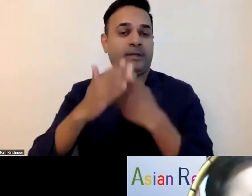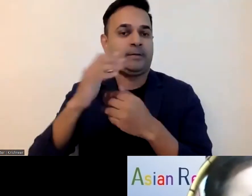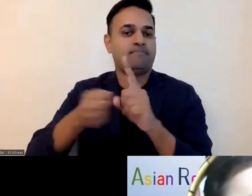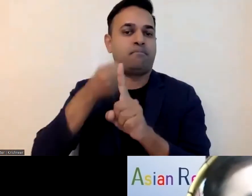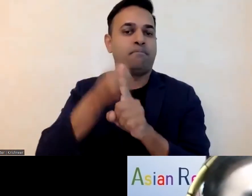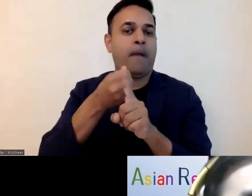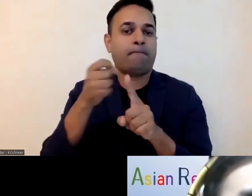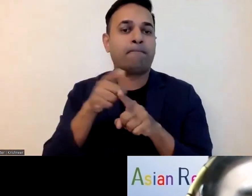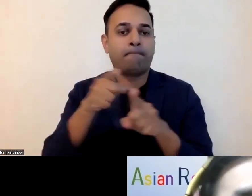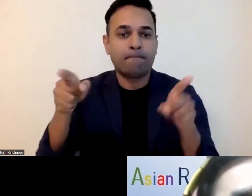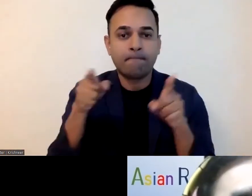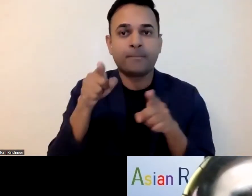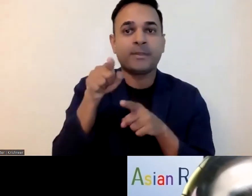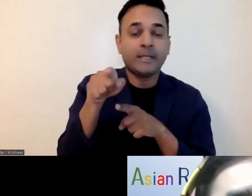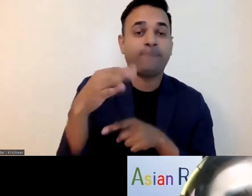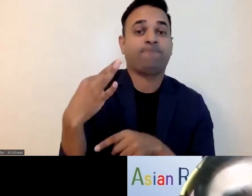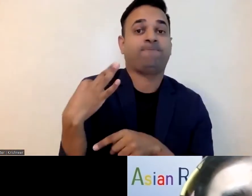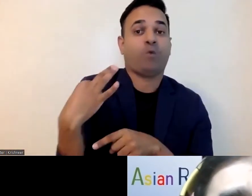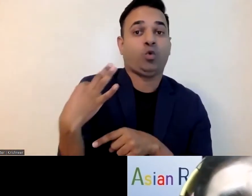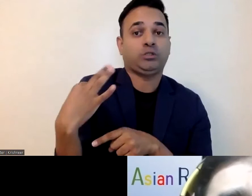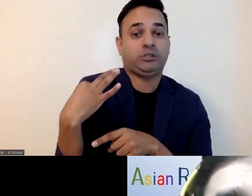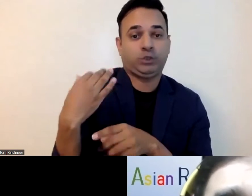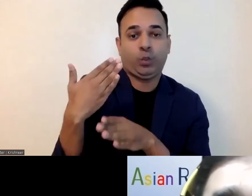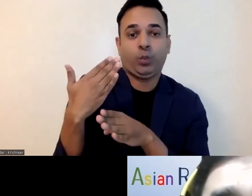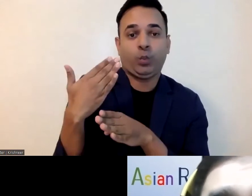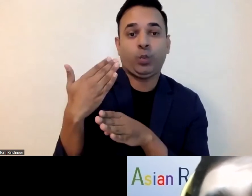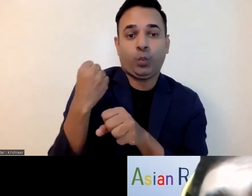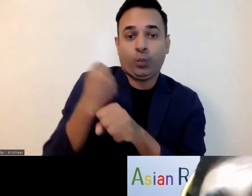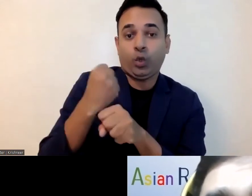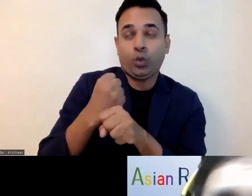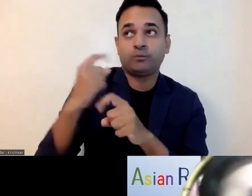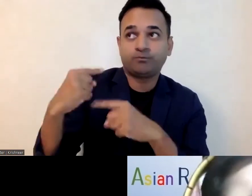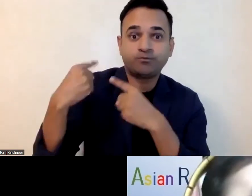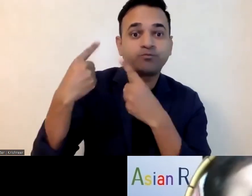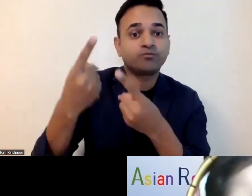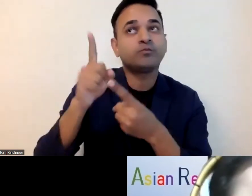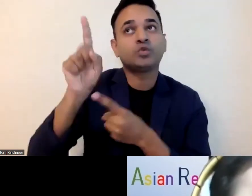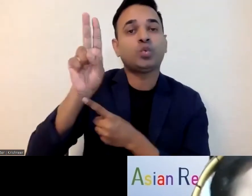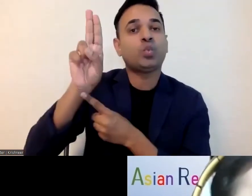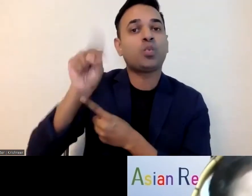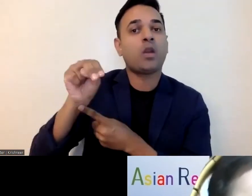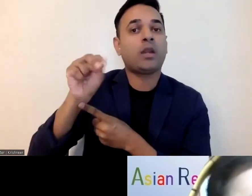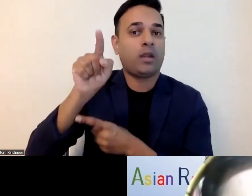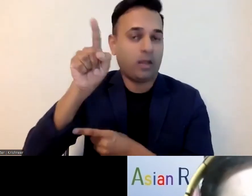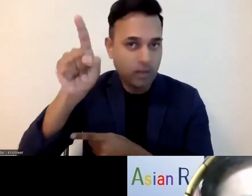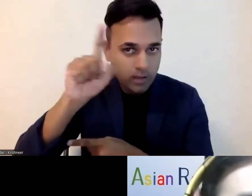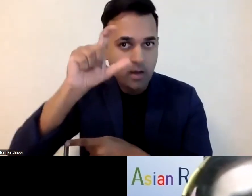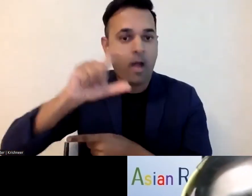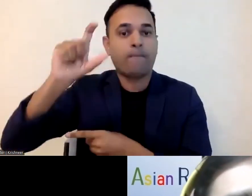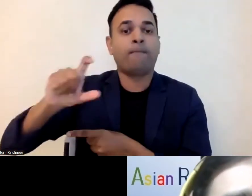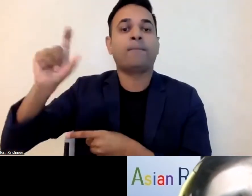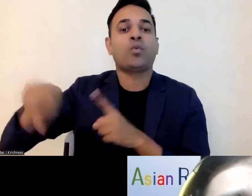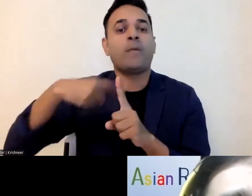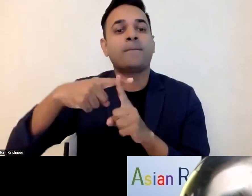UNDP Nepal. Neer has also been working as the program associate in Diverse Petals